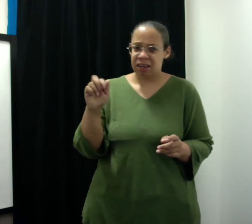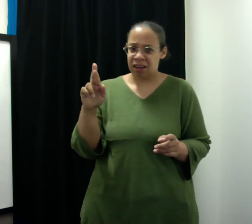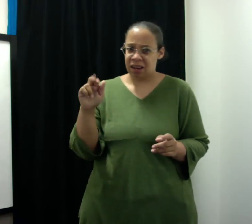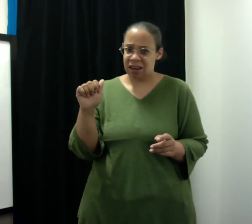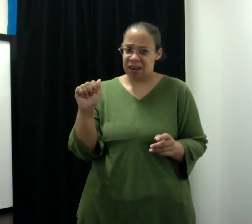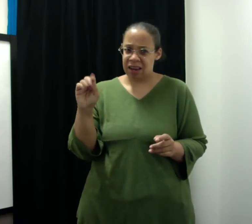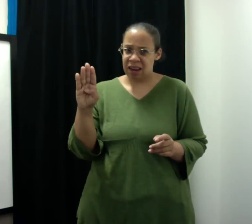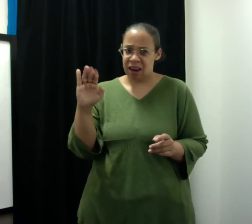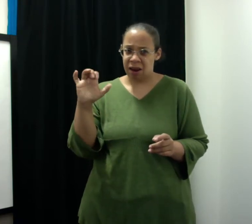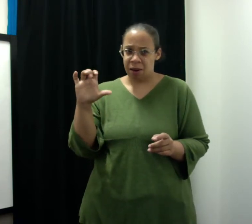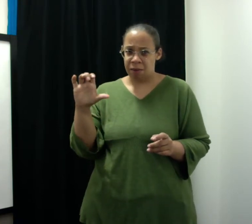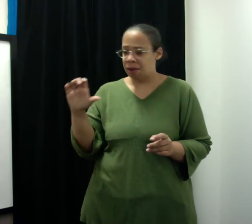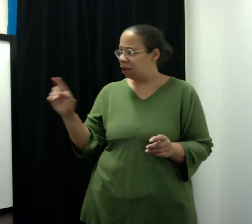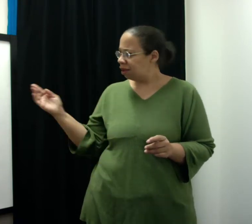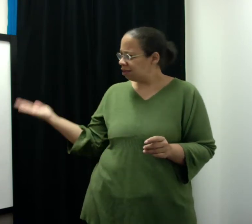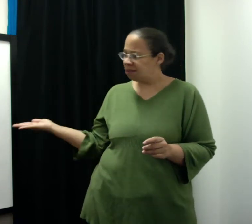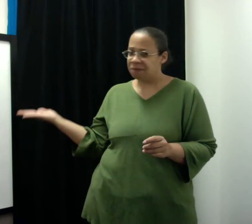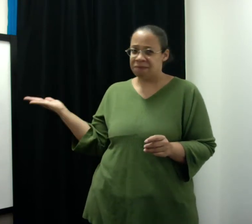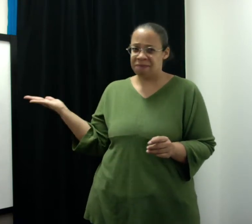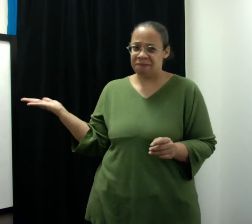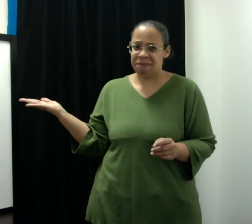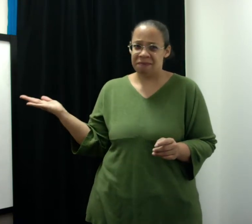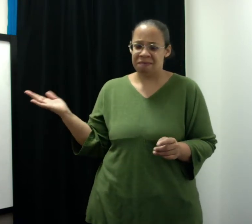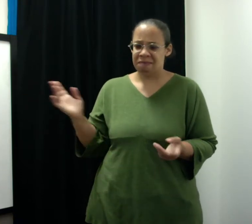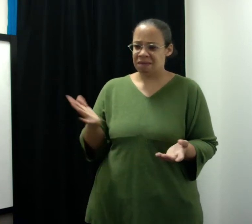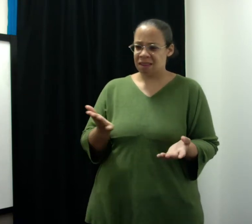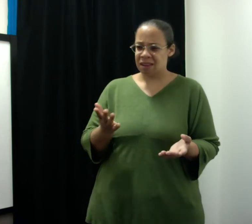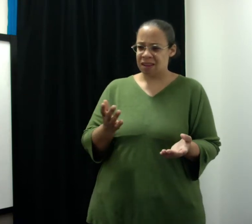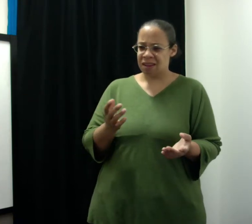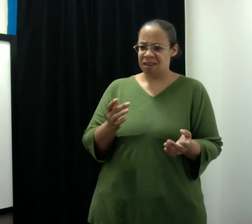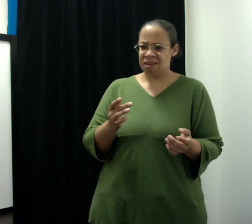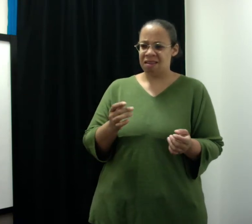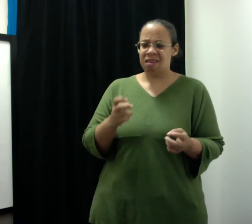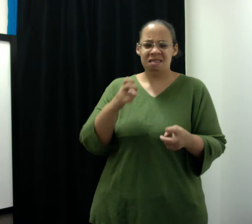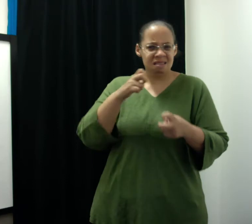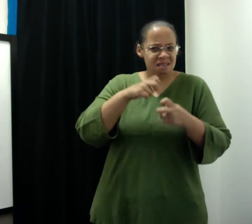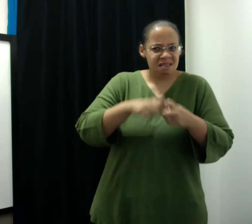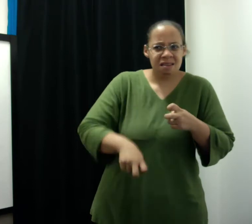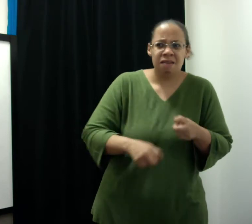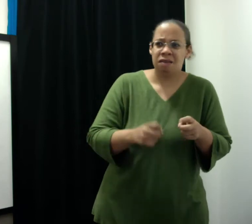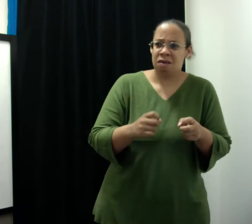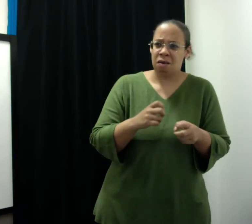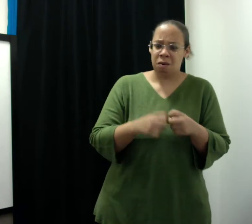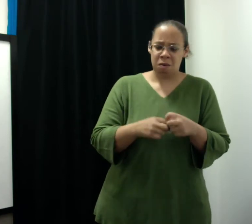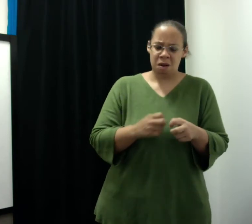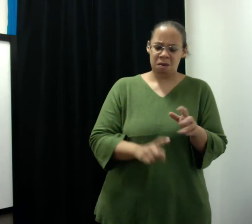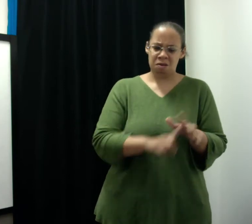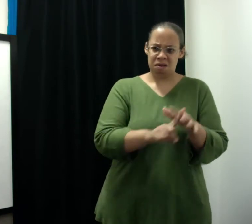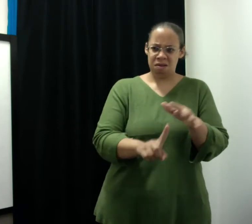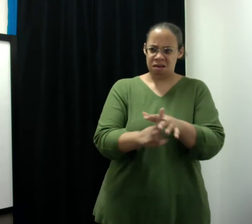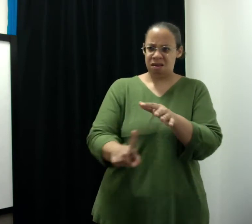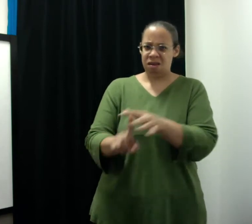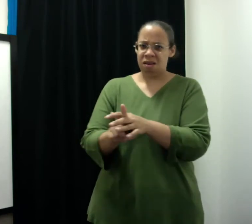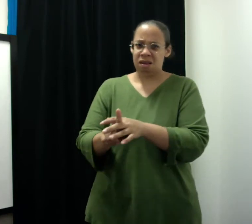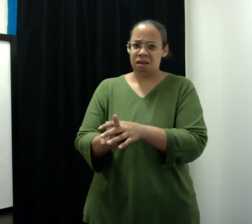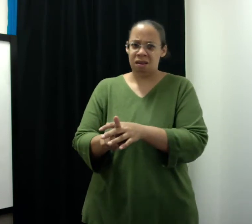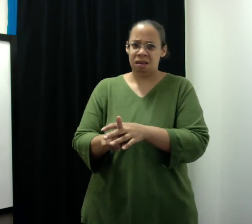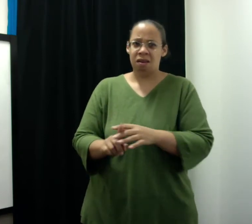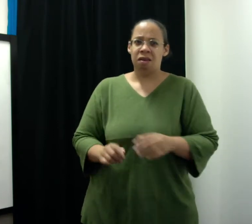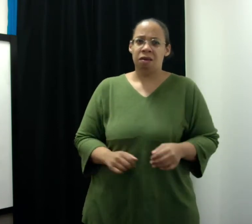technical difficulties for both Eastern and Western communities on a daily basis. There are so many reasons why Arabic and Latin are different, but here are some of the